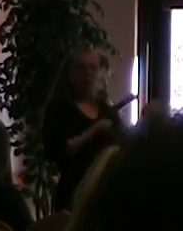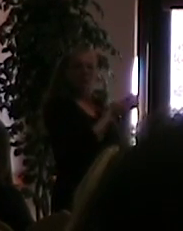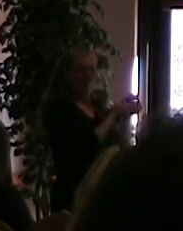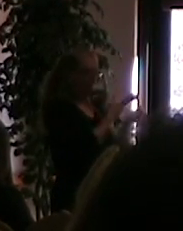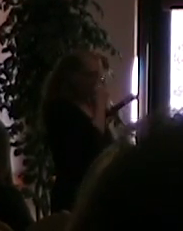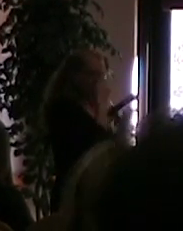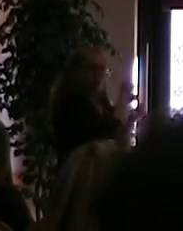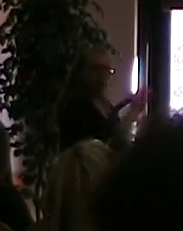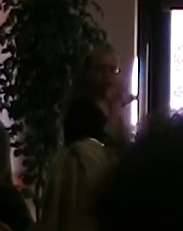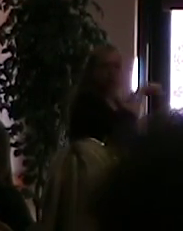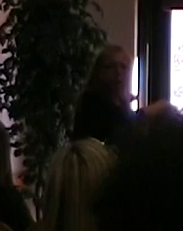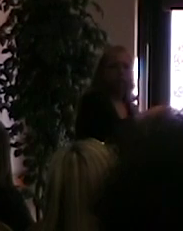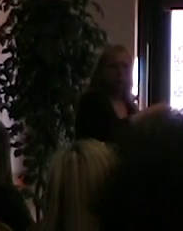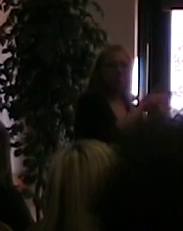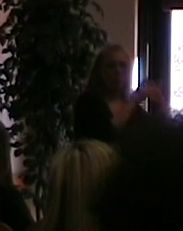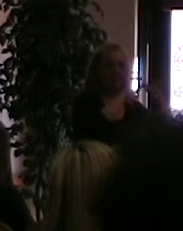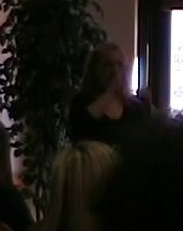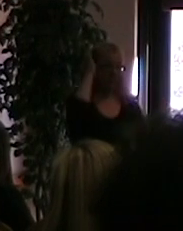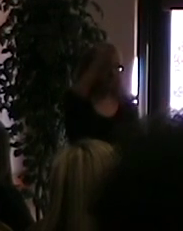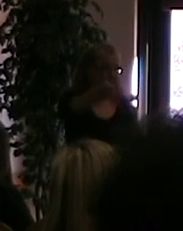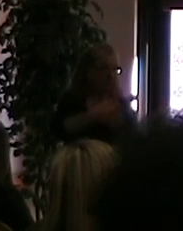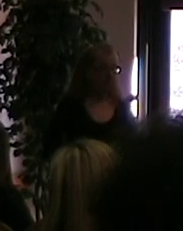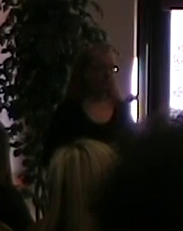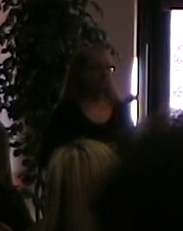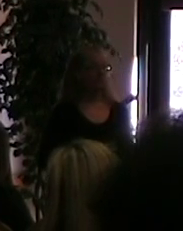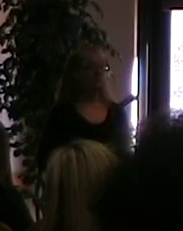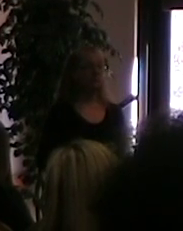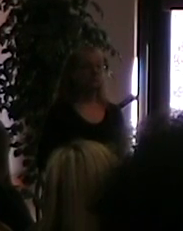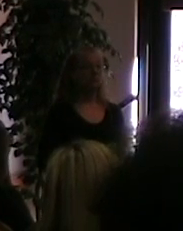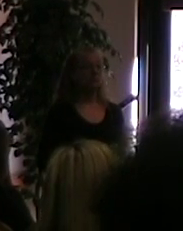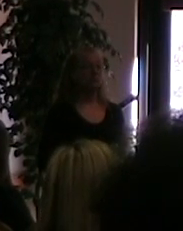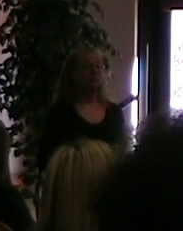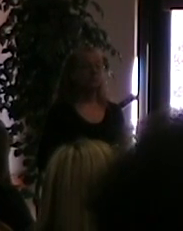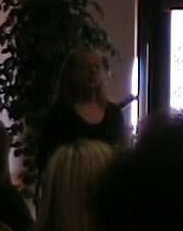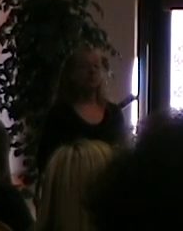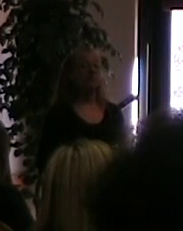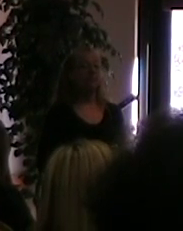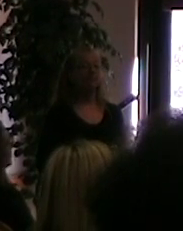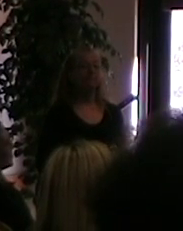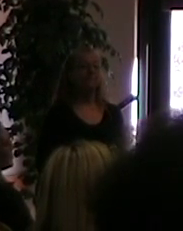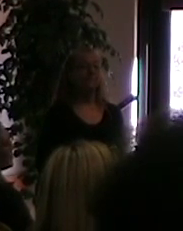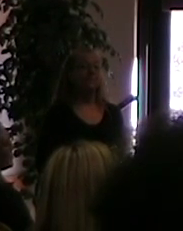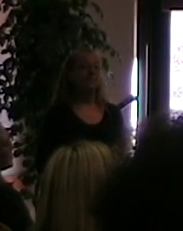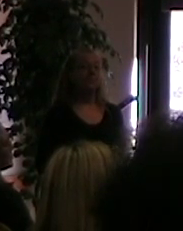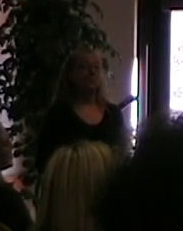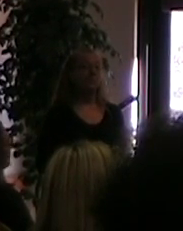in search of a problem. It's really what this is. So, no.